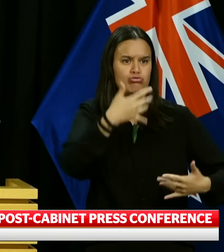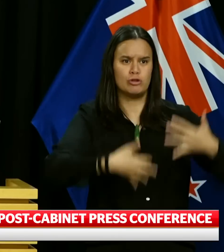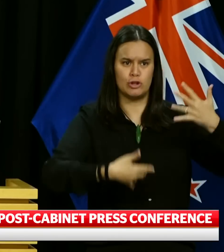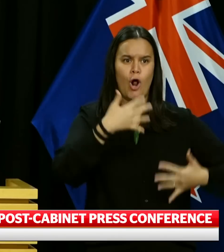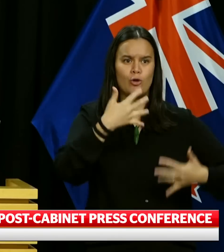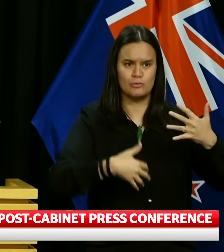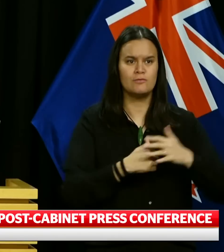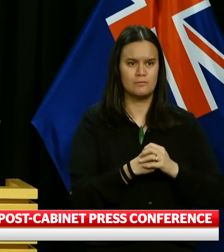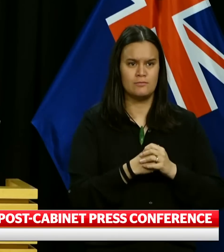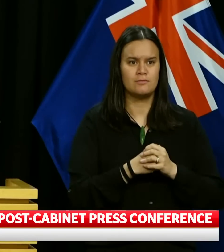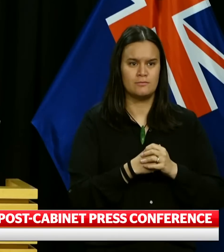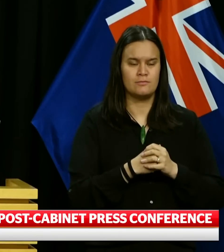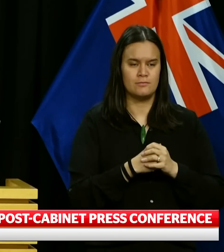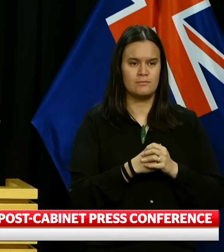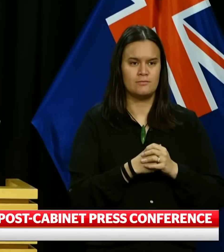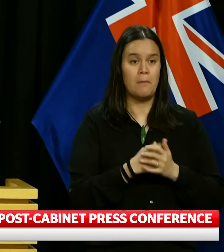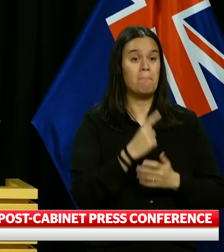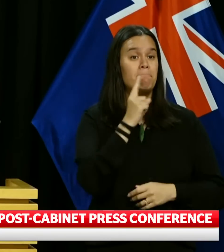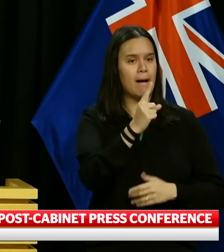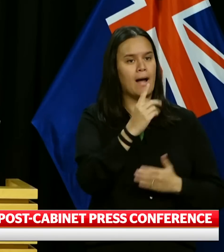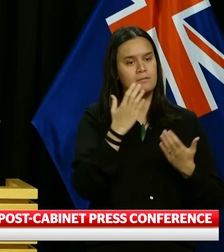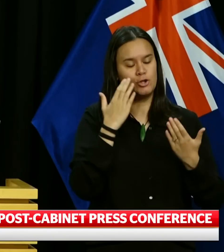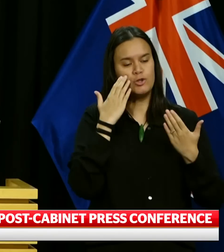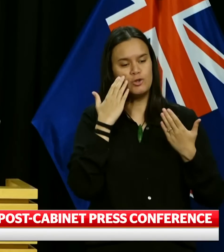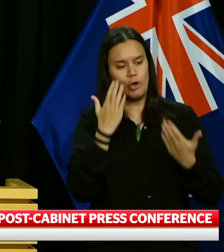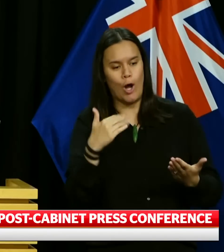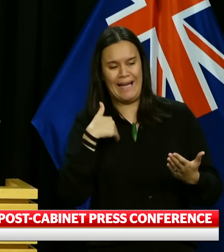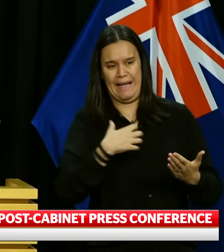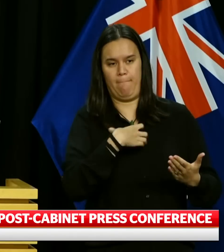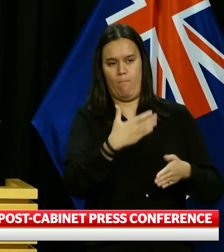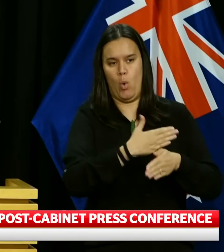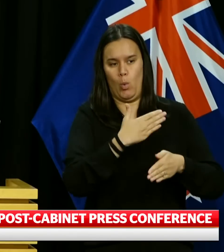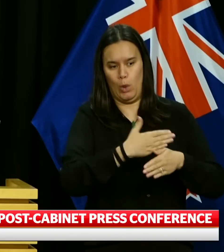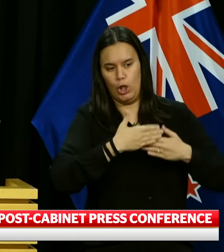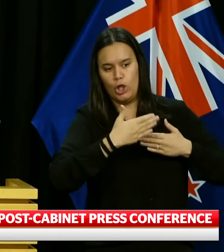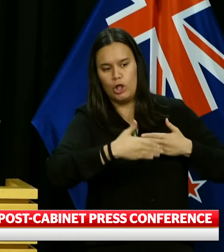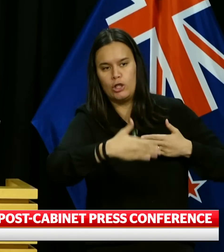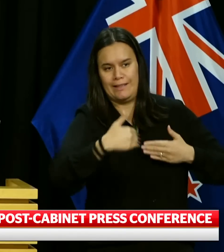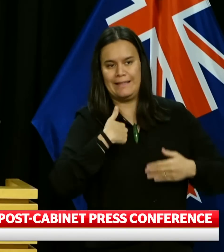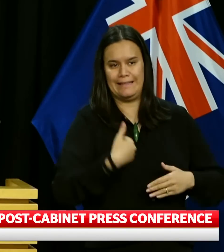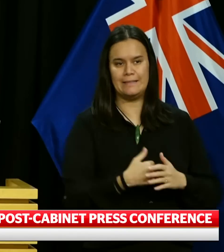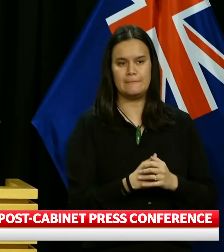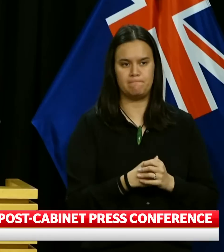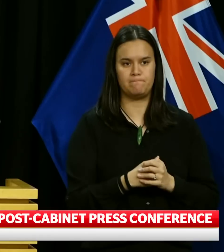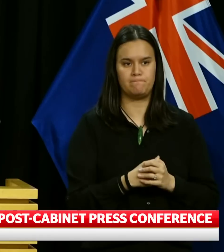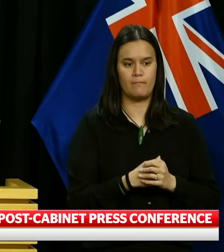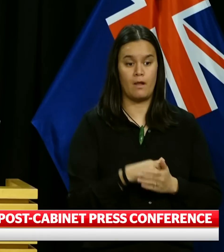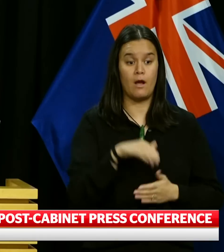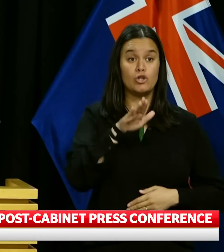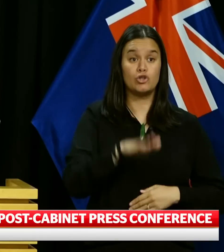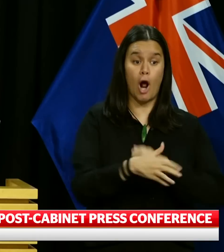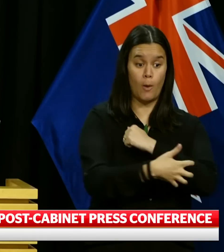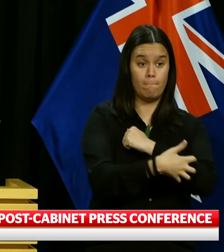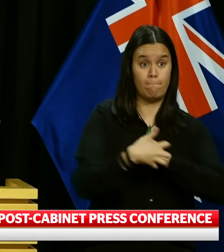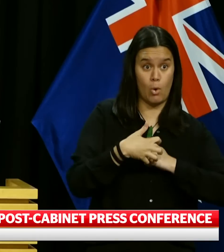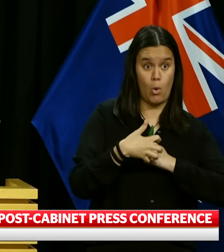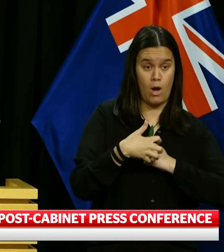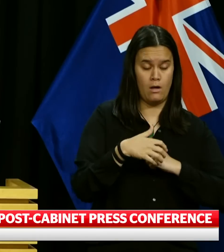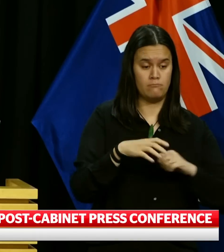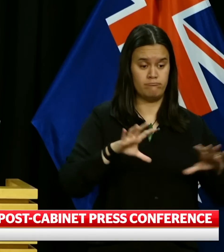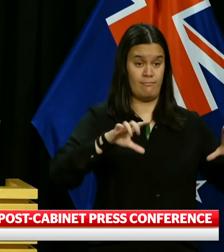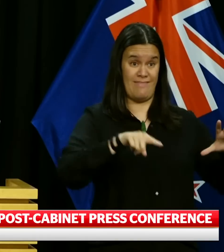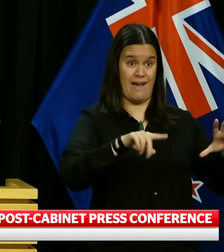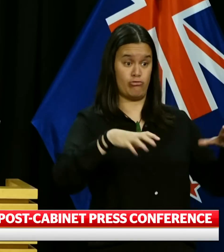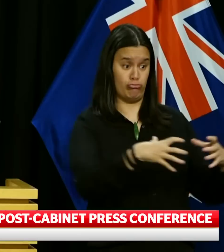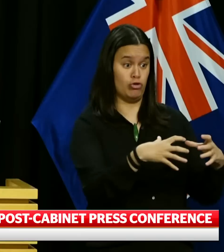It's a promising result, but it shows that we still have further work to do. Rates of child poverty are lower than when we came